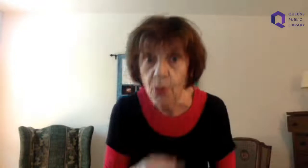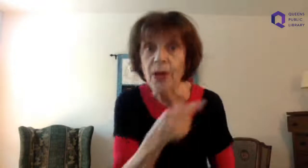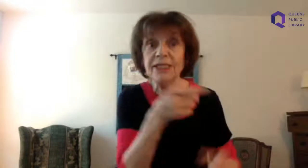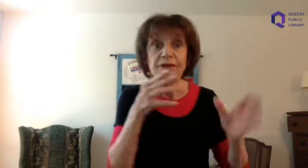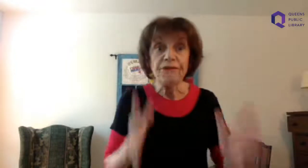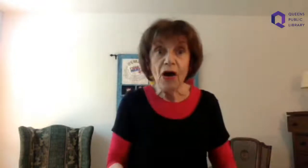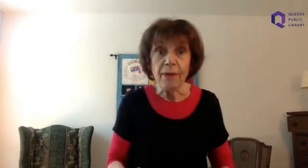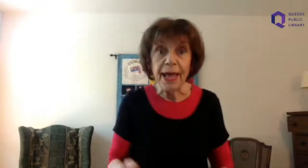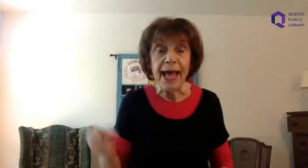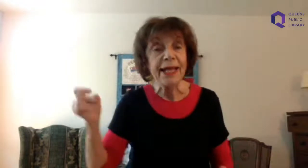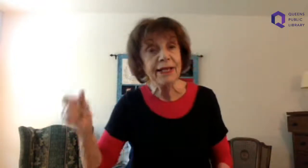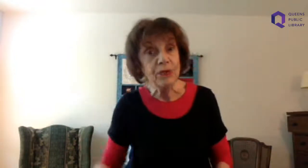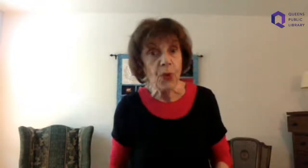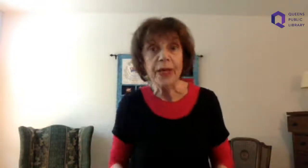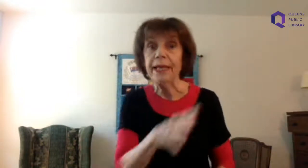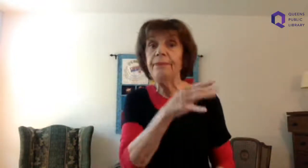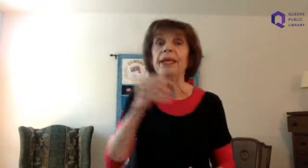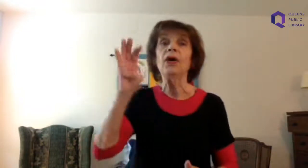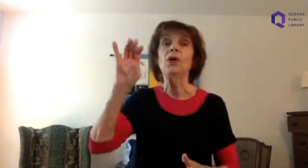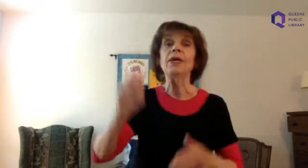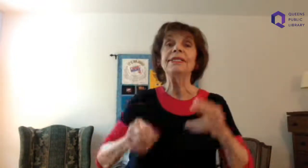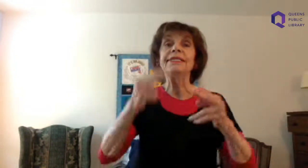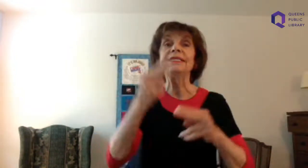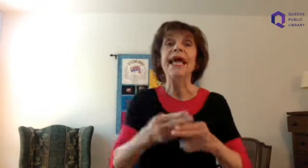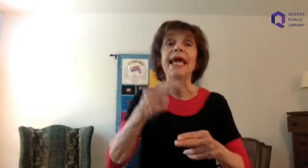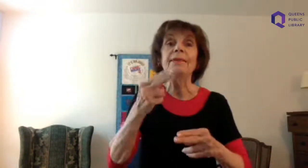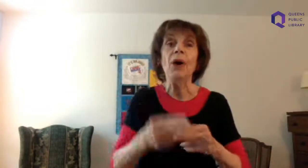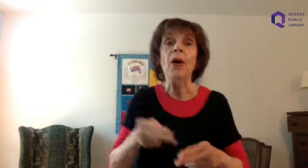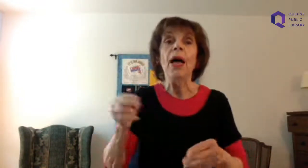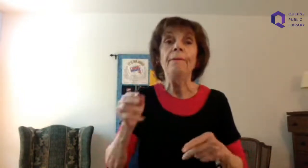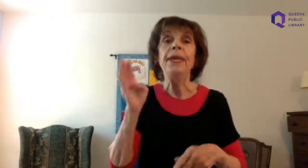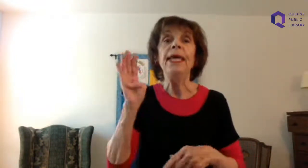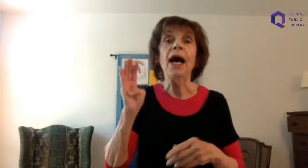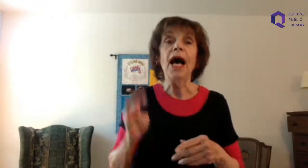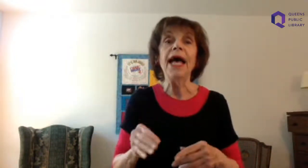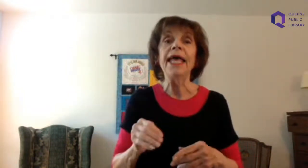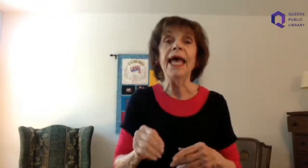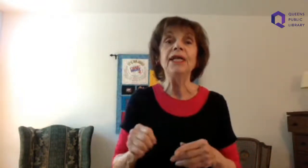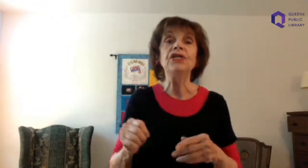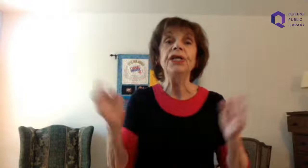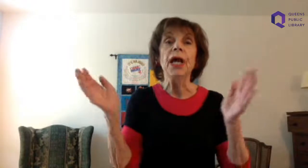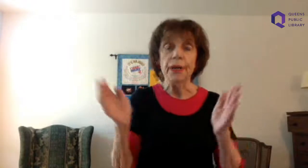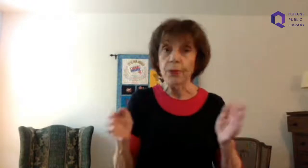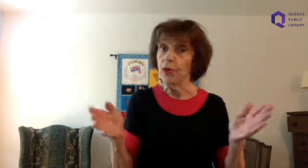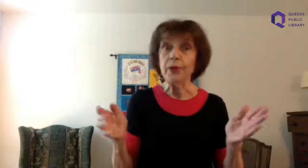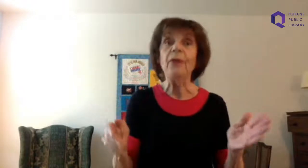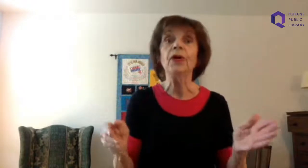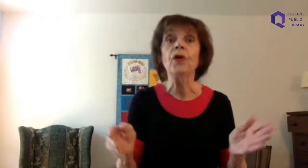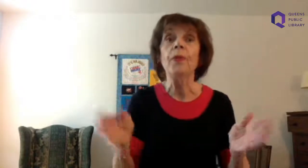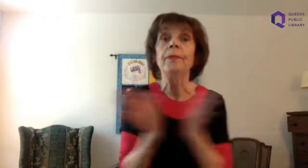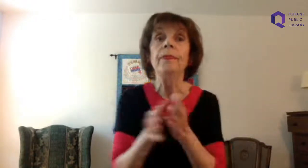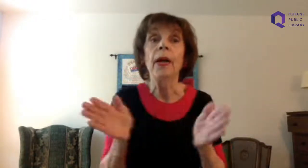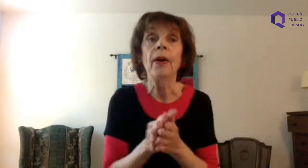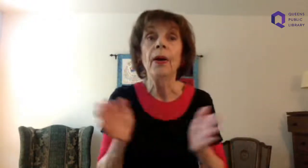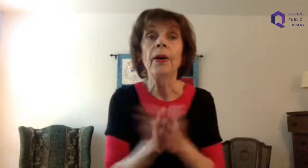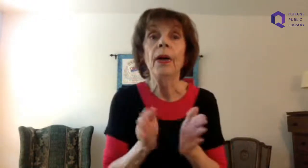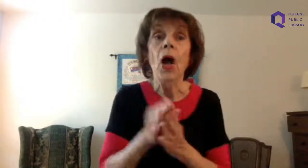was a farmer, had a dog, and Bingo was his name, oh, B-I-N-G. No, we don't, now we're going to go,